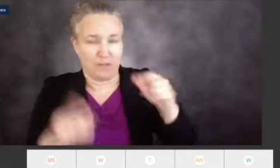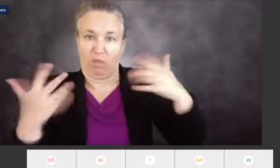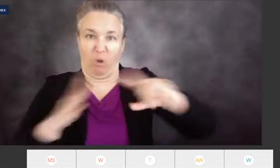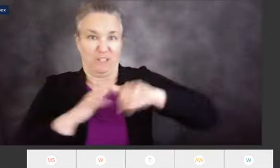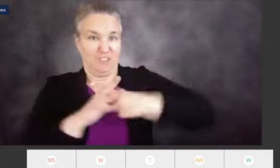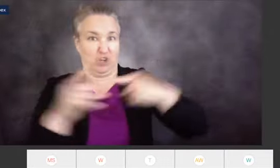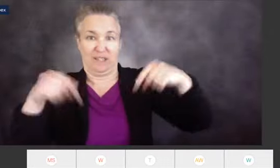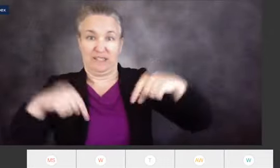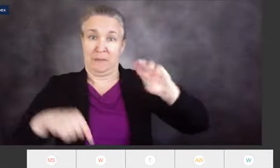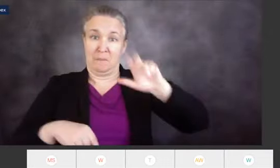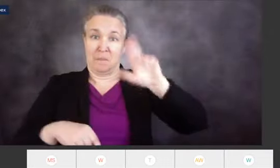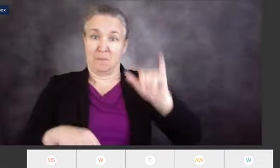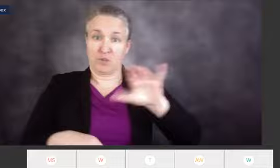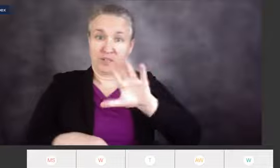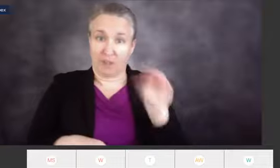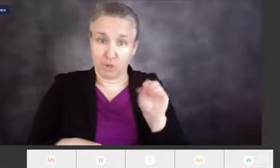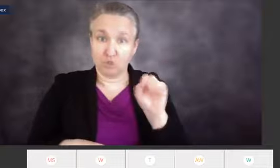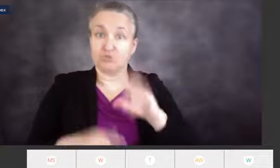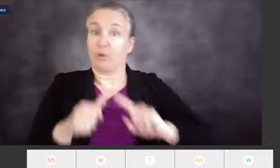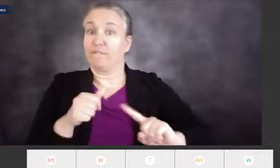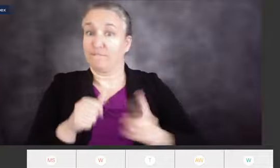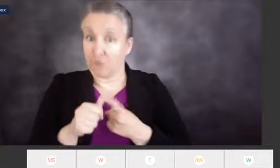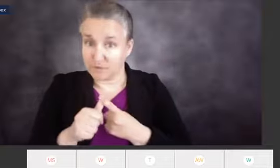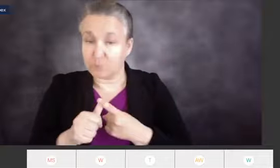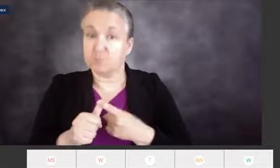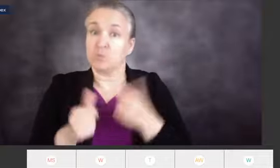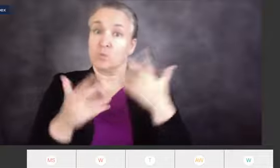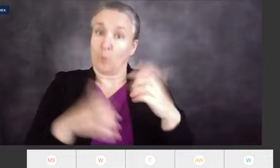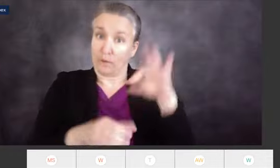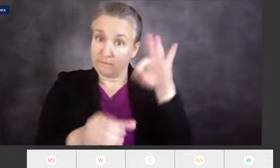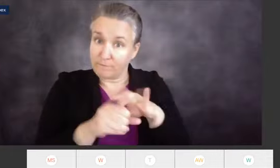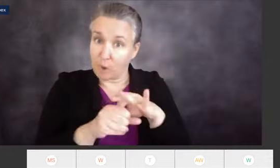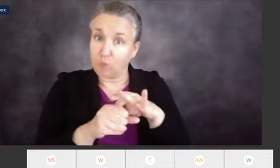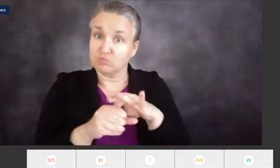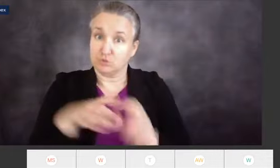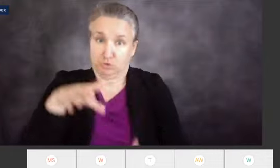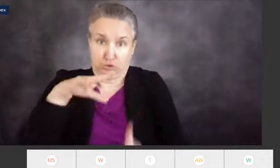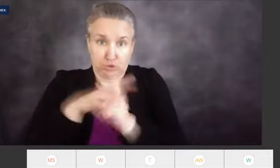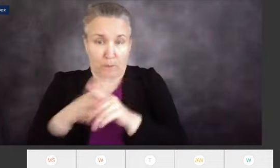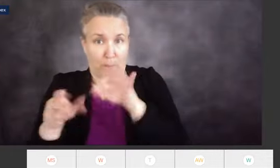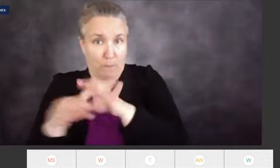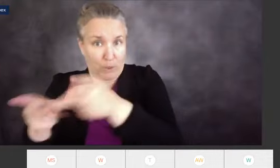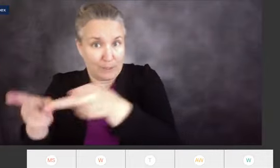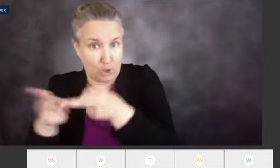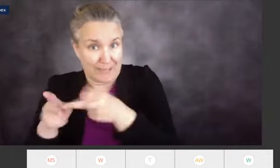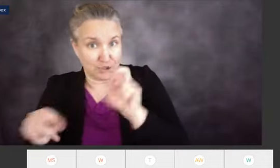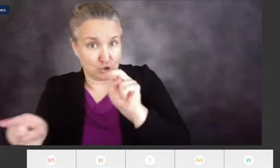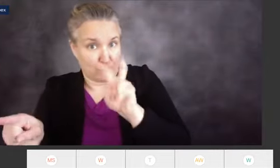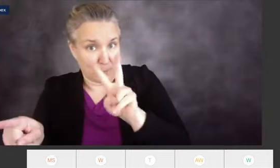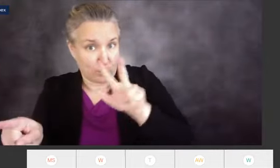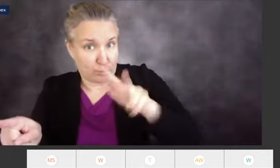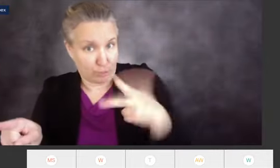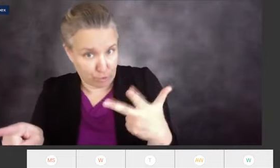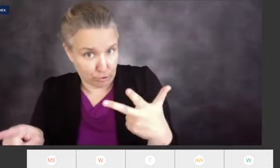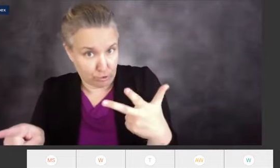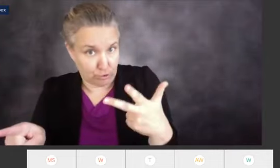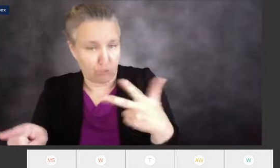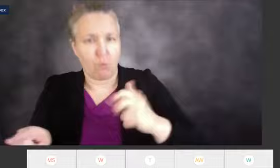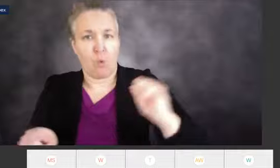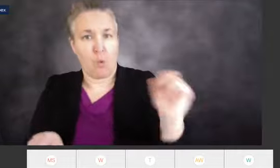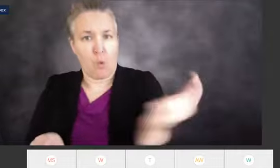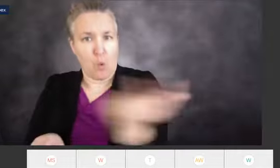Montgomery County. So first of all, if you're planning to vote in person on November 3rd, all of our polling locations have